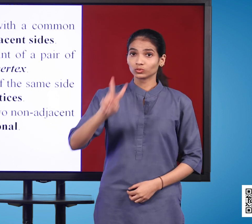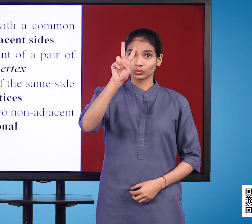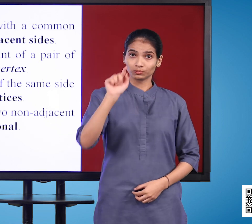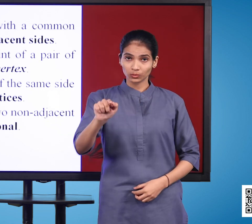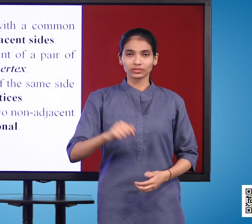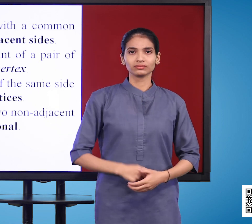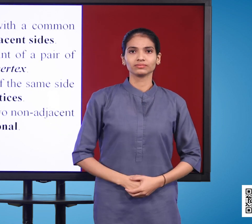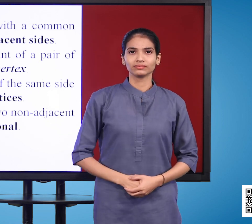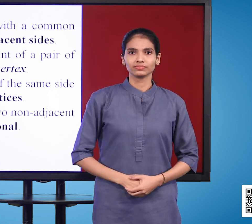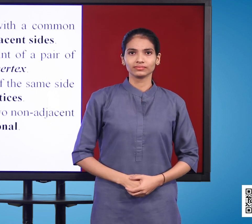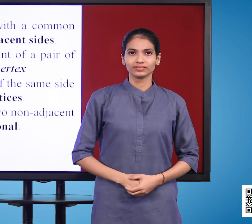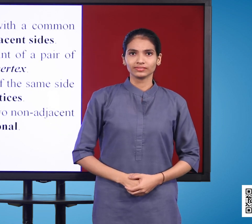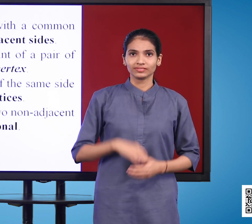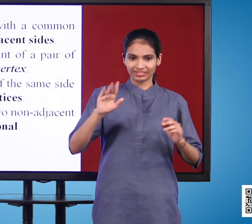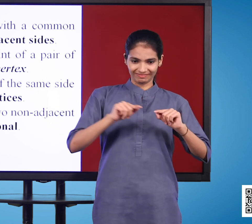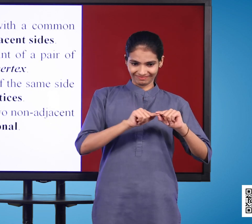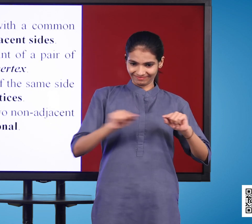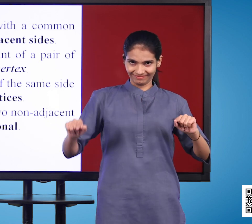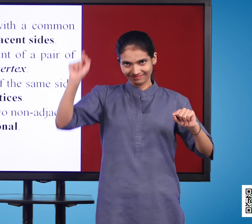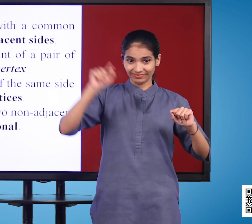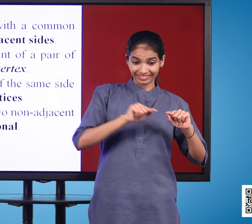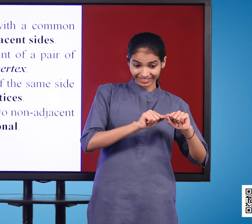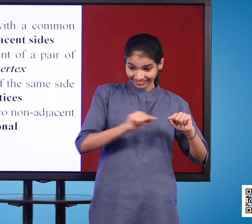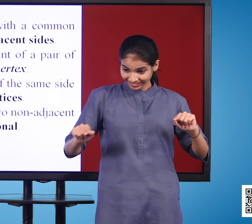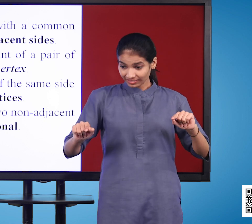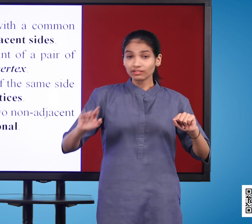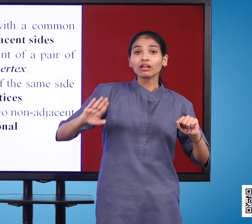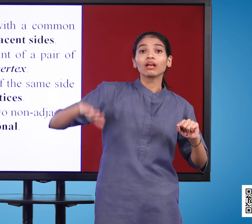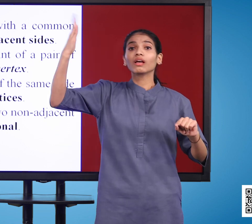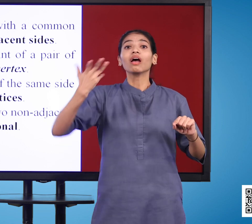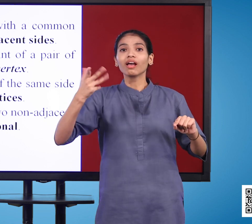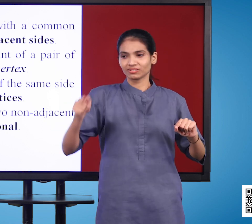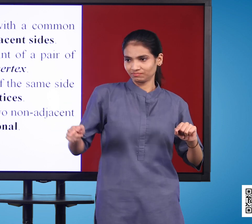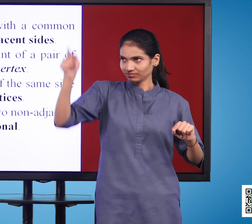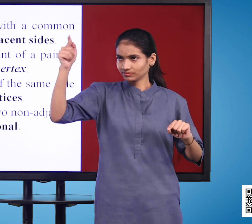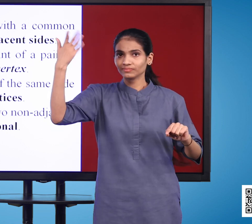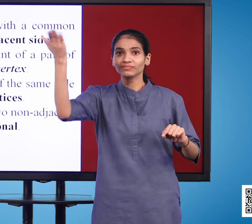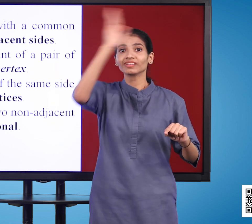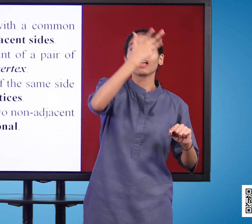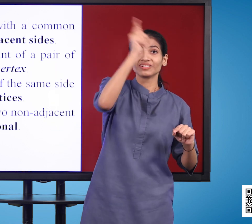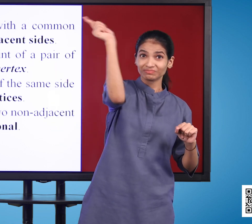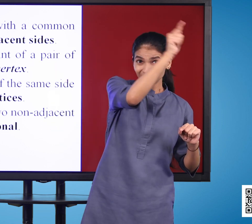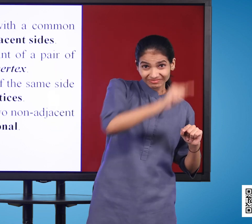2. Any 2 sides with a common end point are adjacent sides.